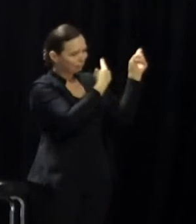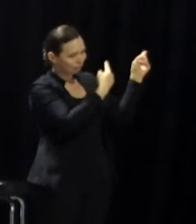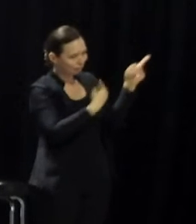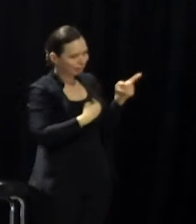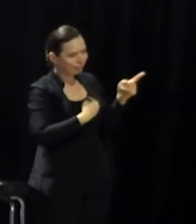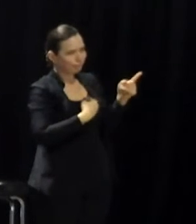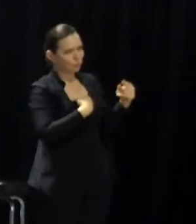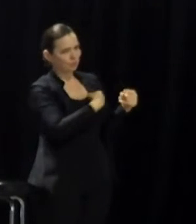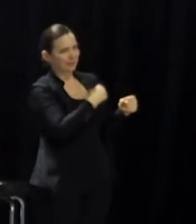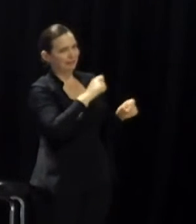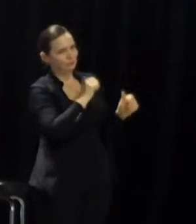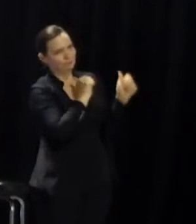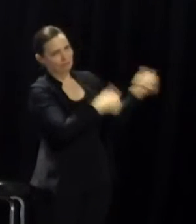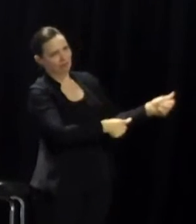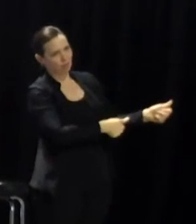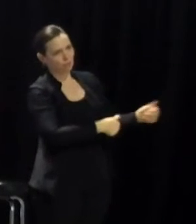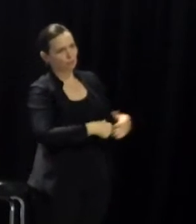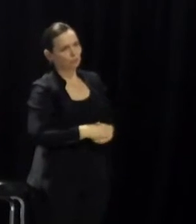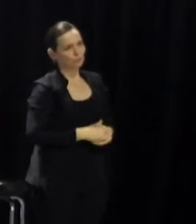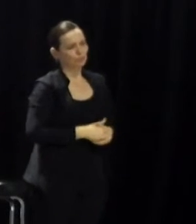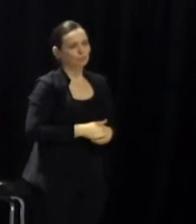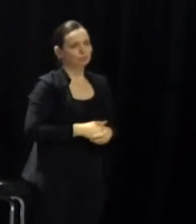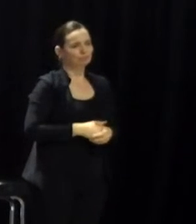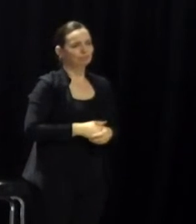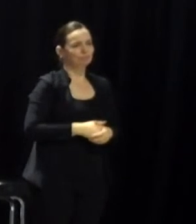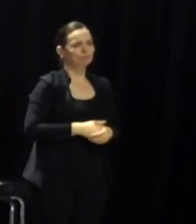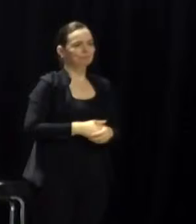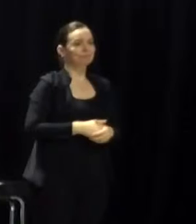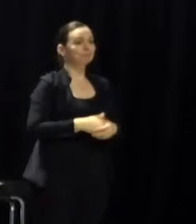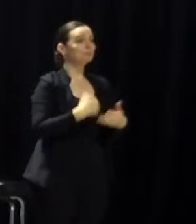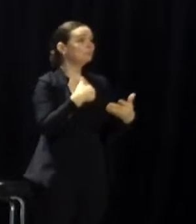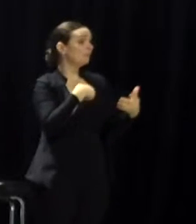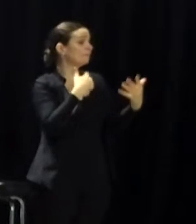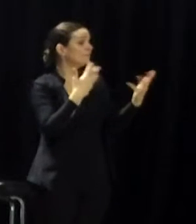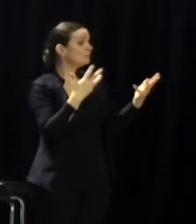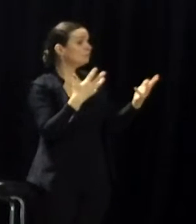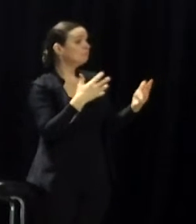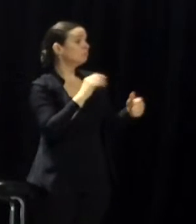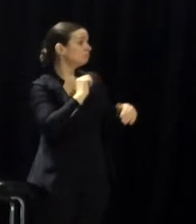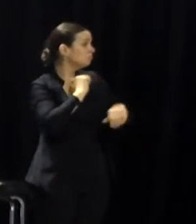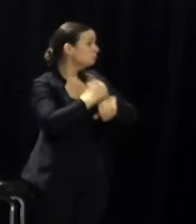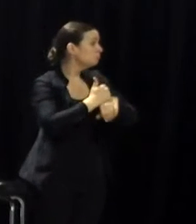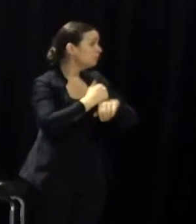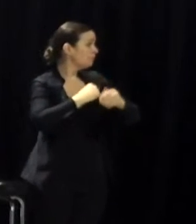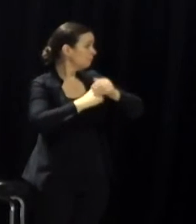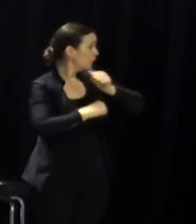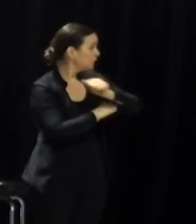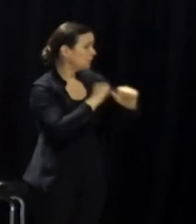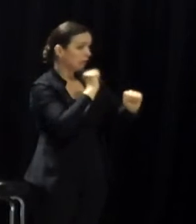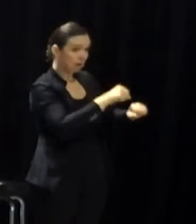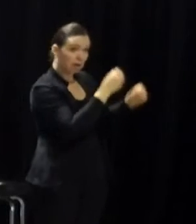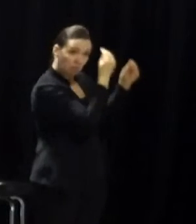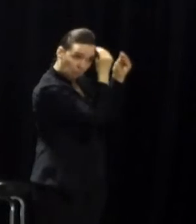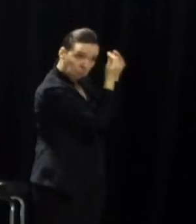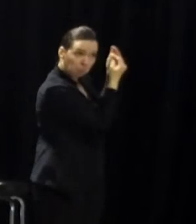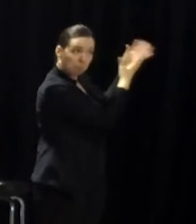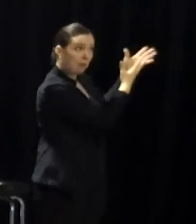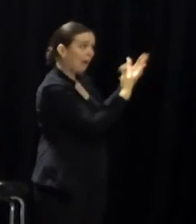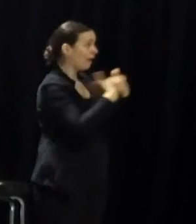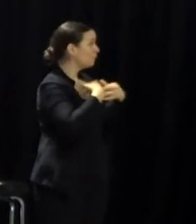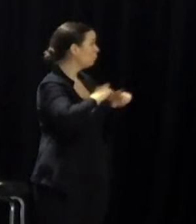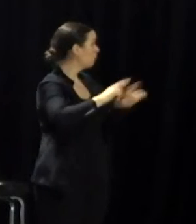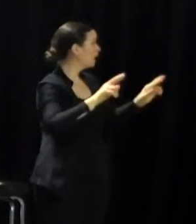infrastructure that when you give us a category of folks and you give us vaccine, we get them vaccinated and we get them vaccinated